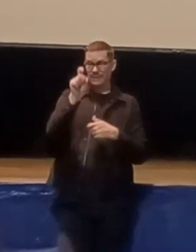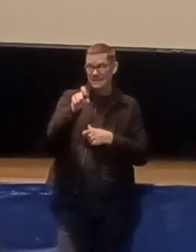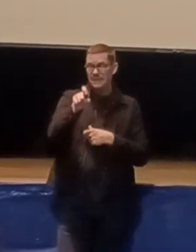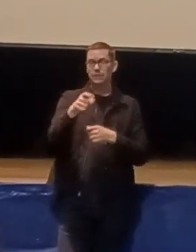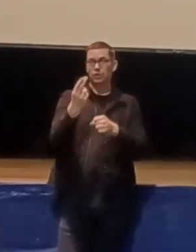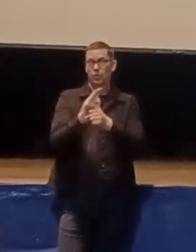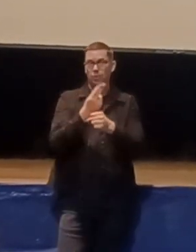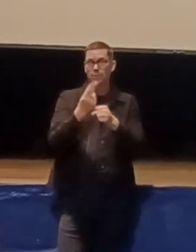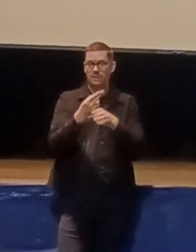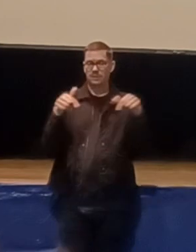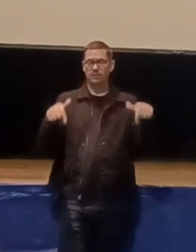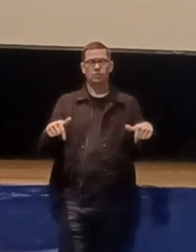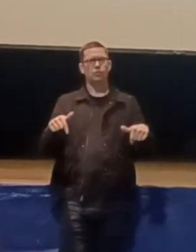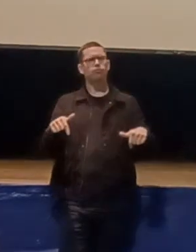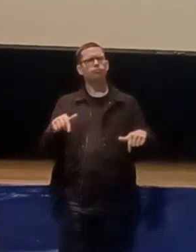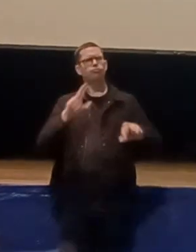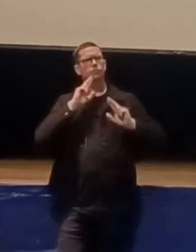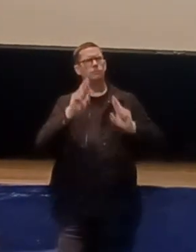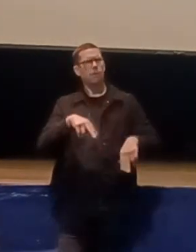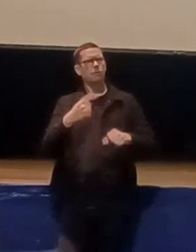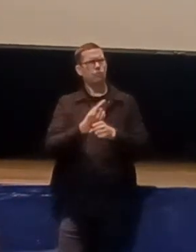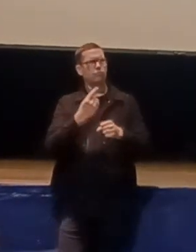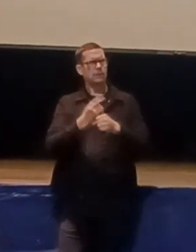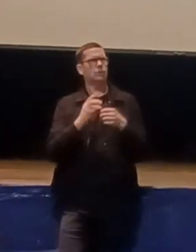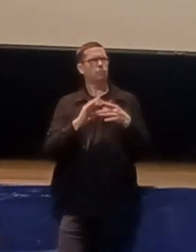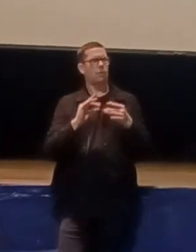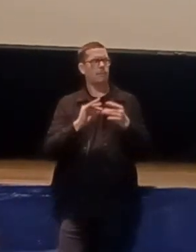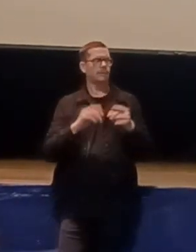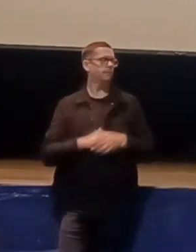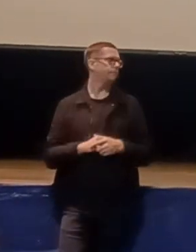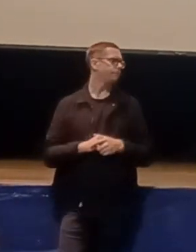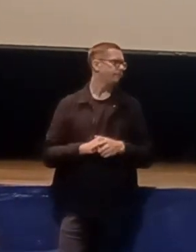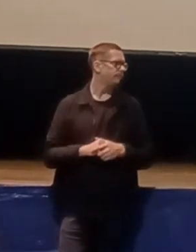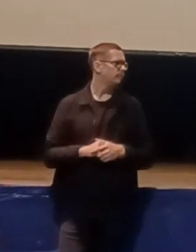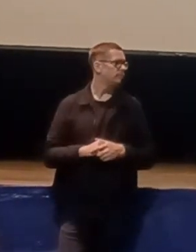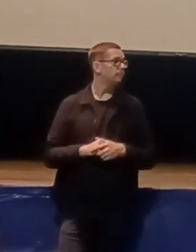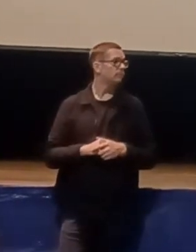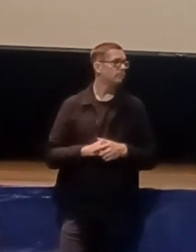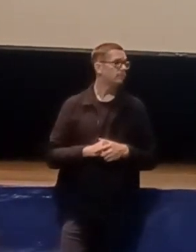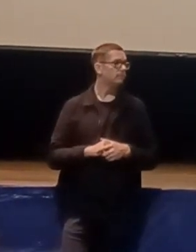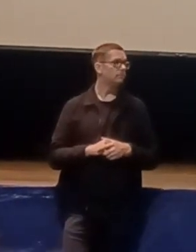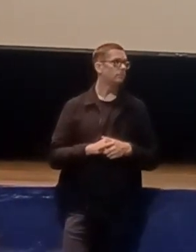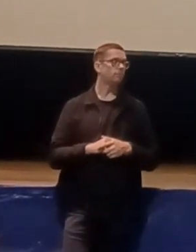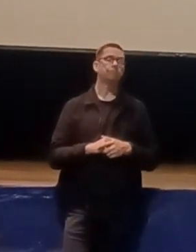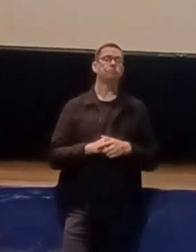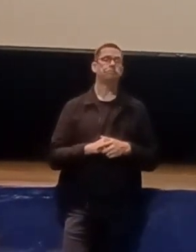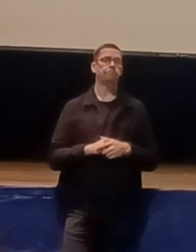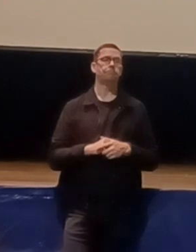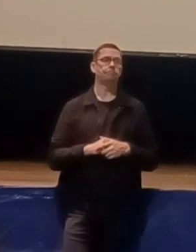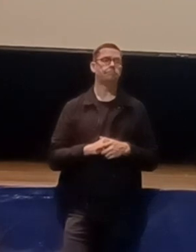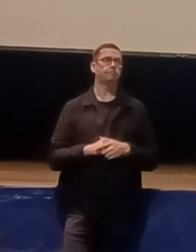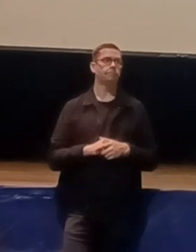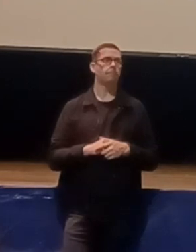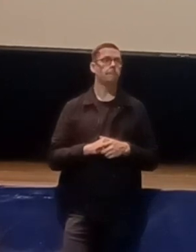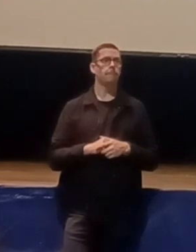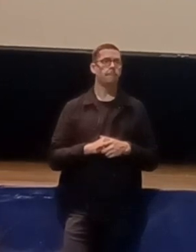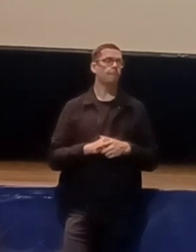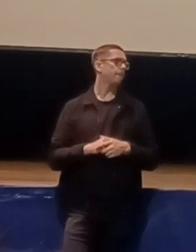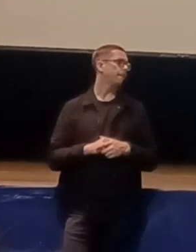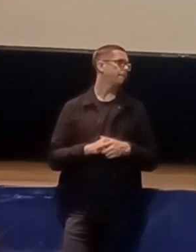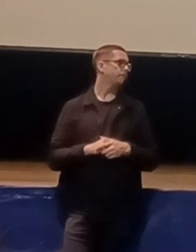be responsive to these comments. So we've spent some time, and we are ensuring